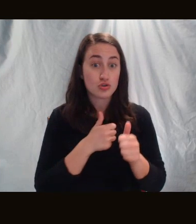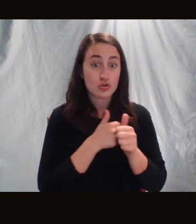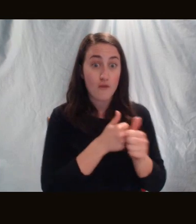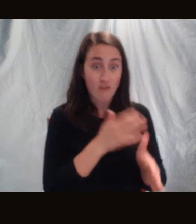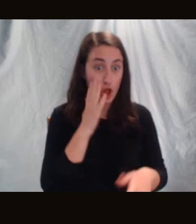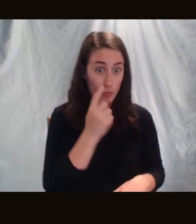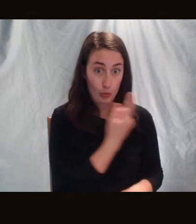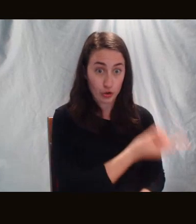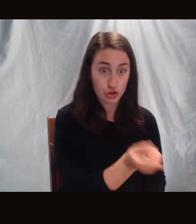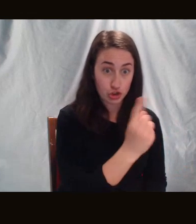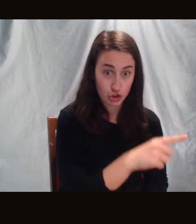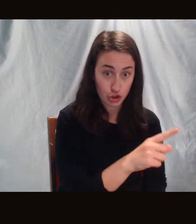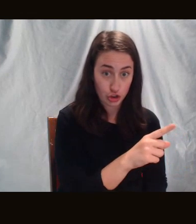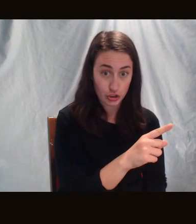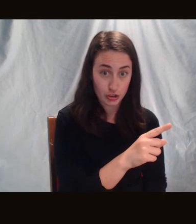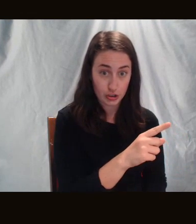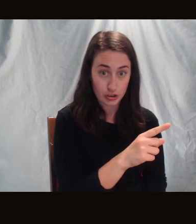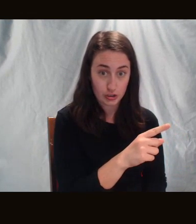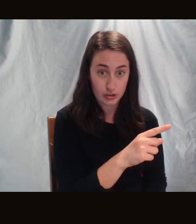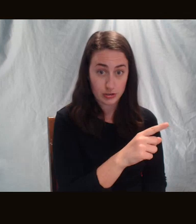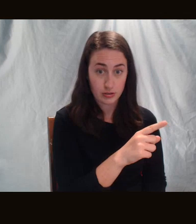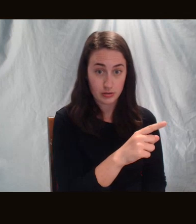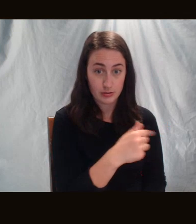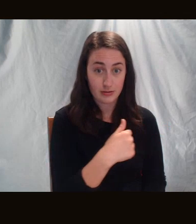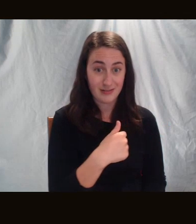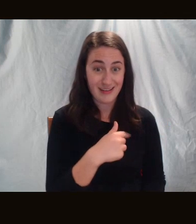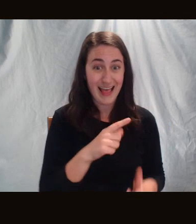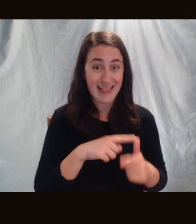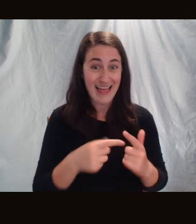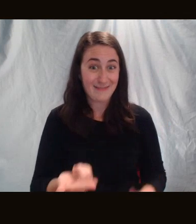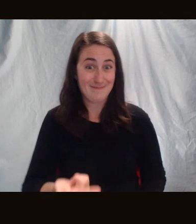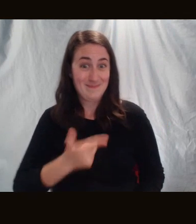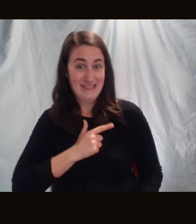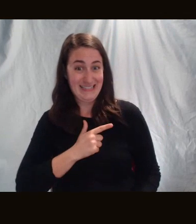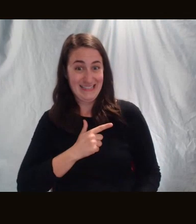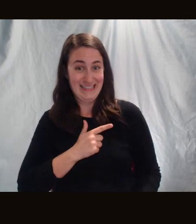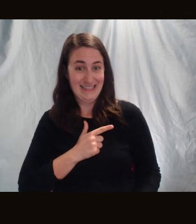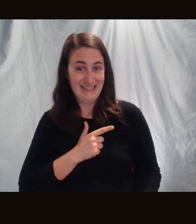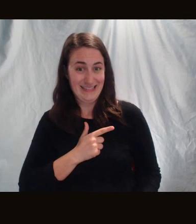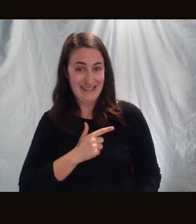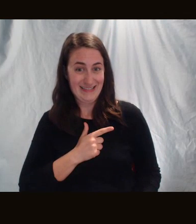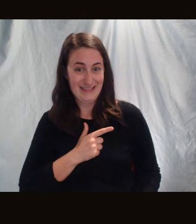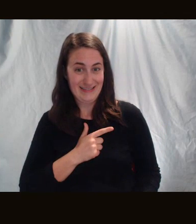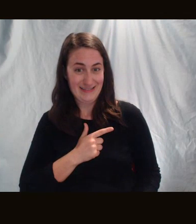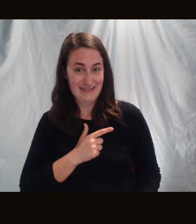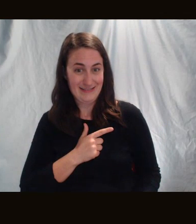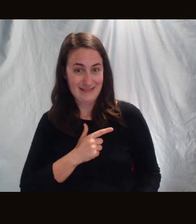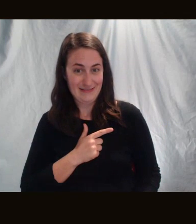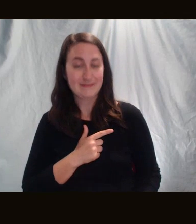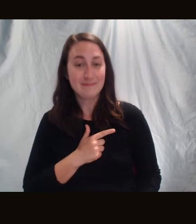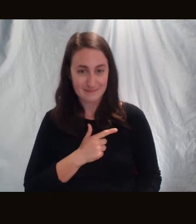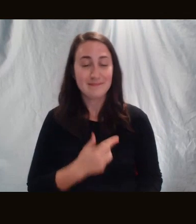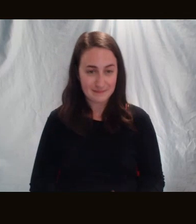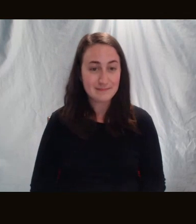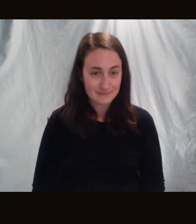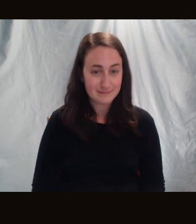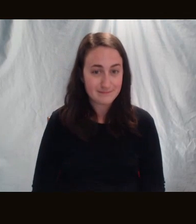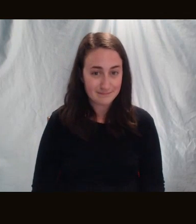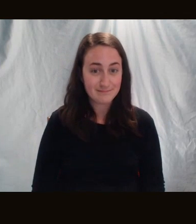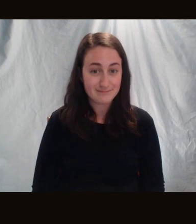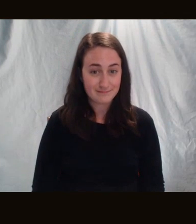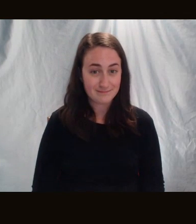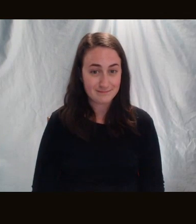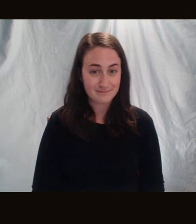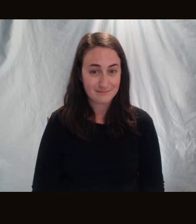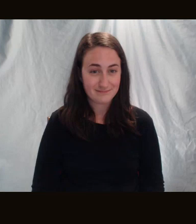turn. Going forward, then I do my turn. Forward, spin, then back step together, right?